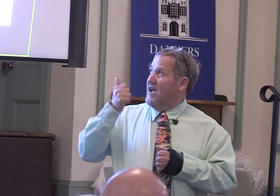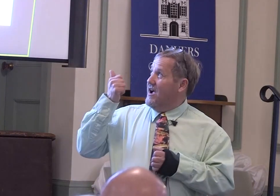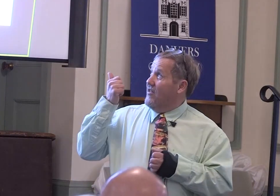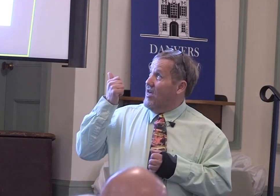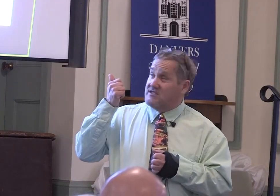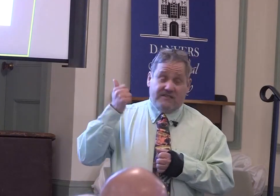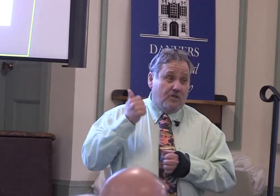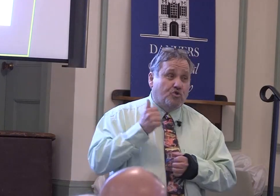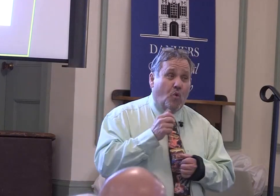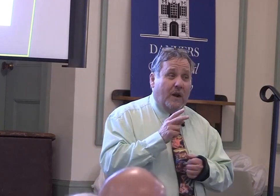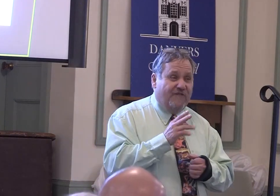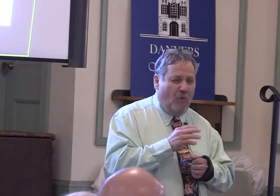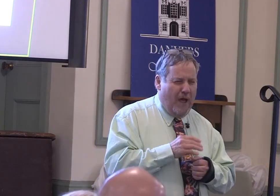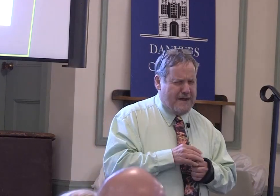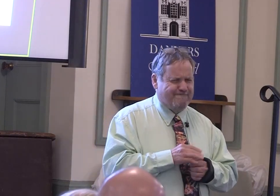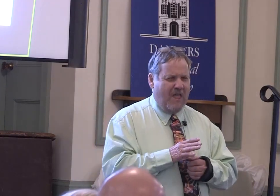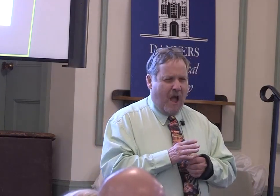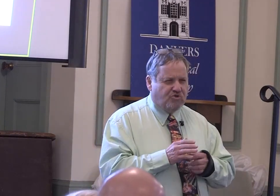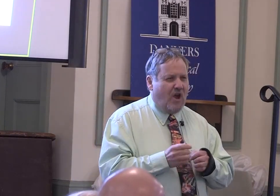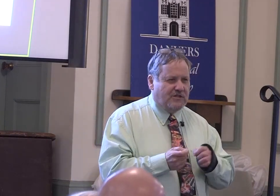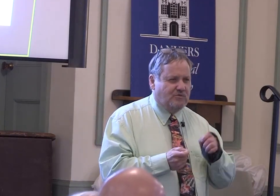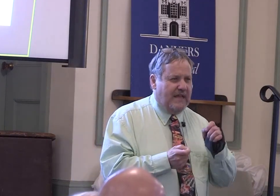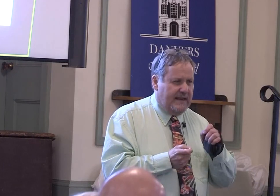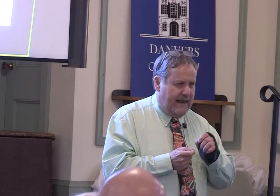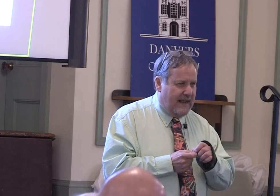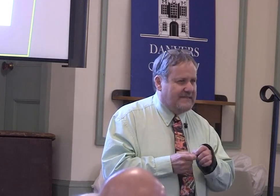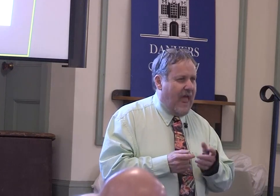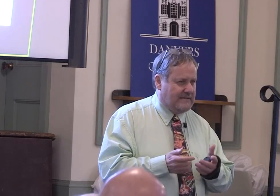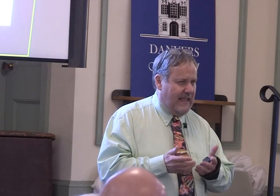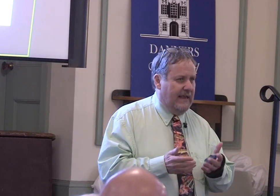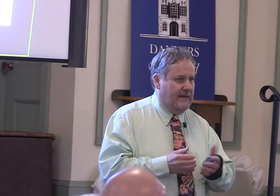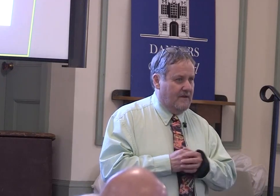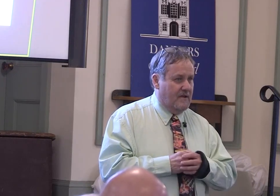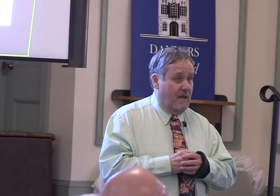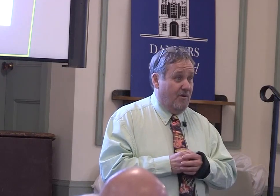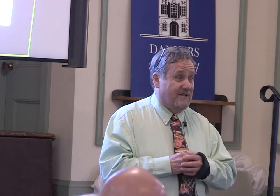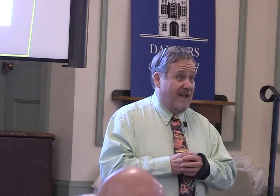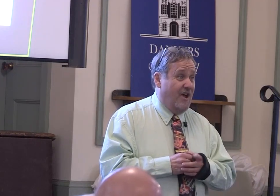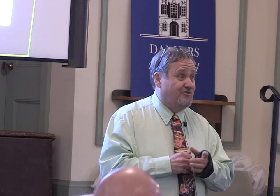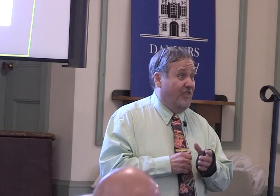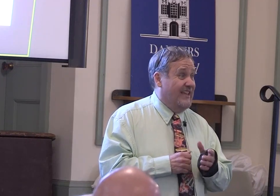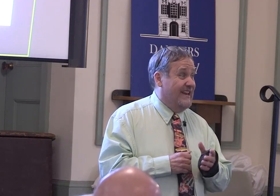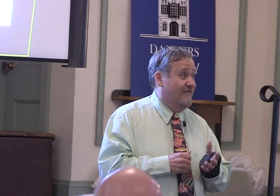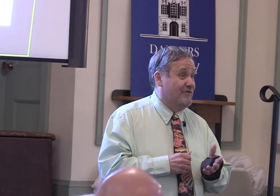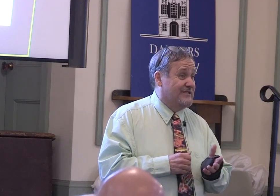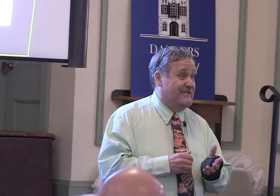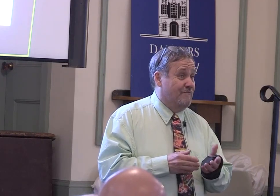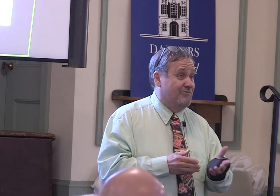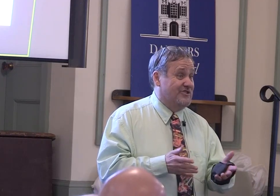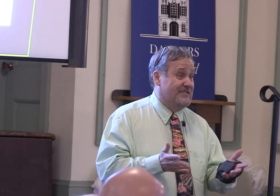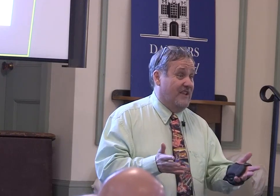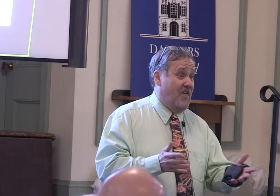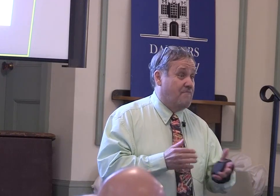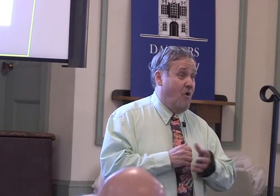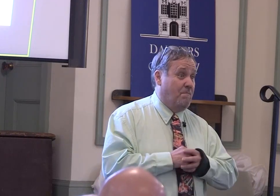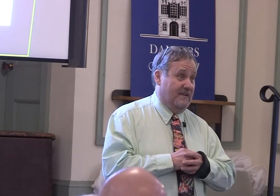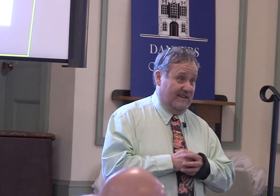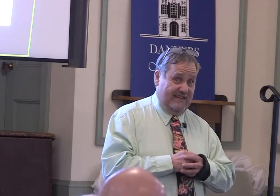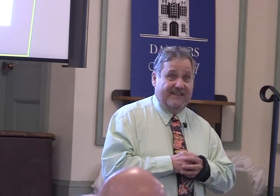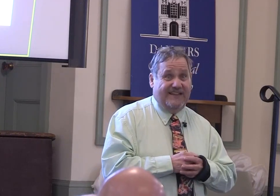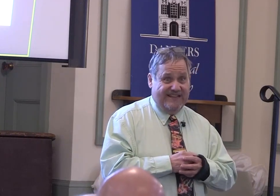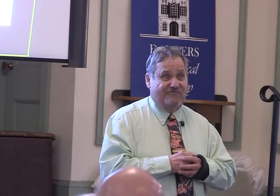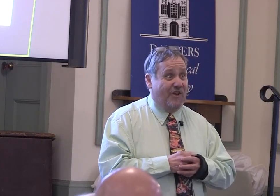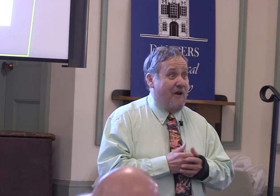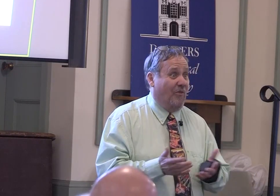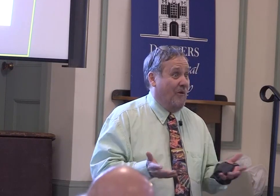which that says 24, I'm trying to get an exact date, because our 100th anniversary of purchasing that